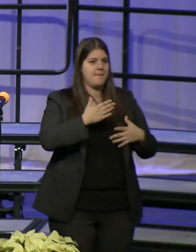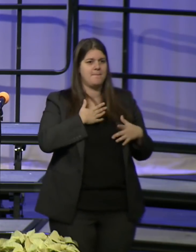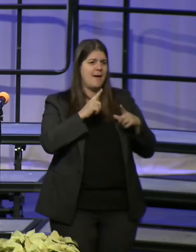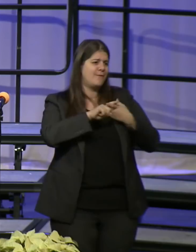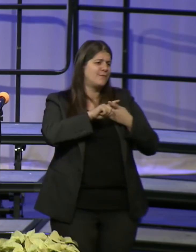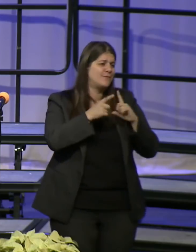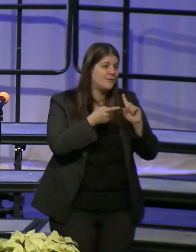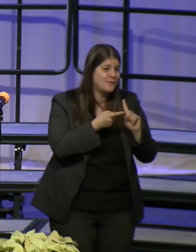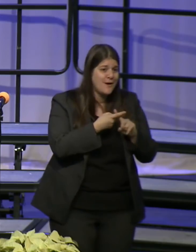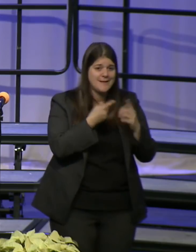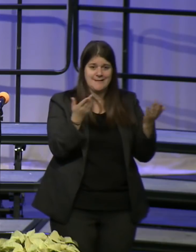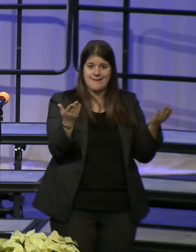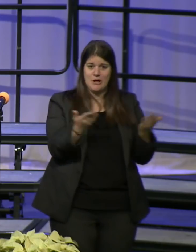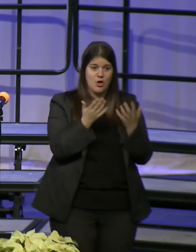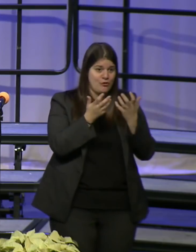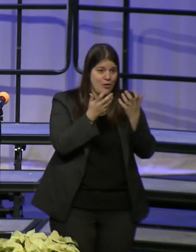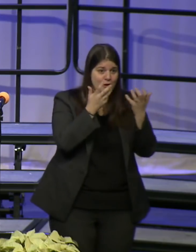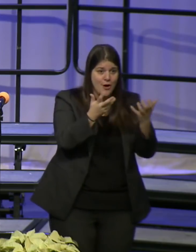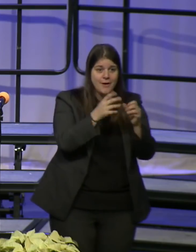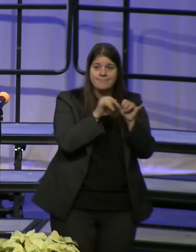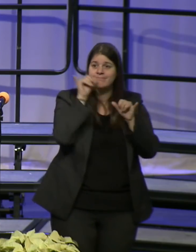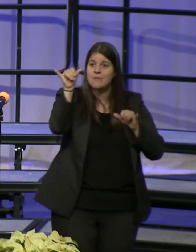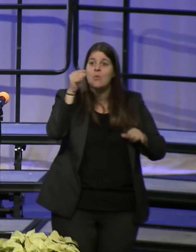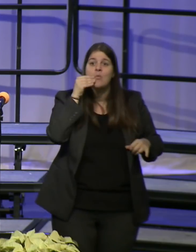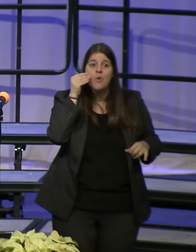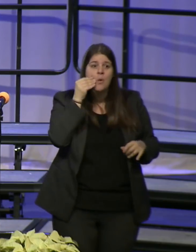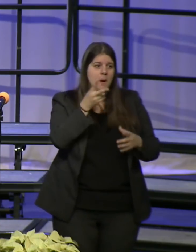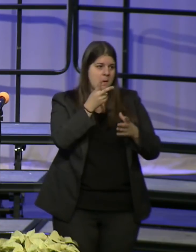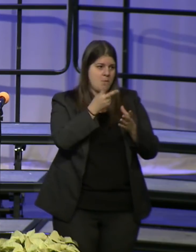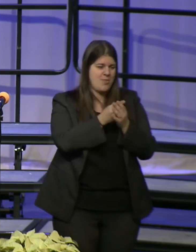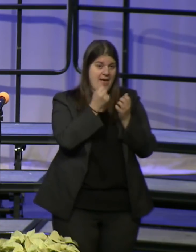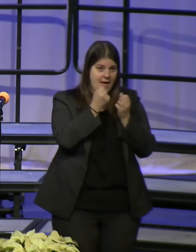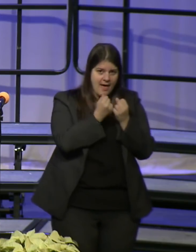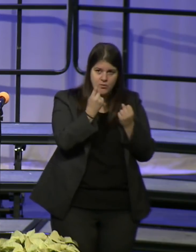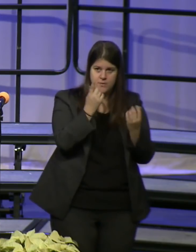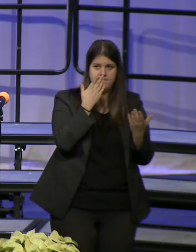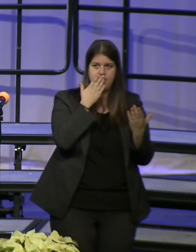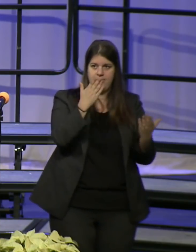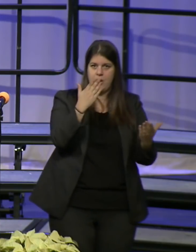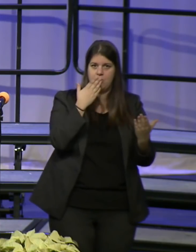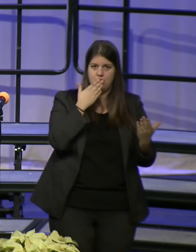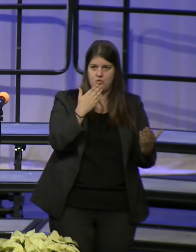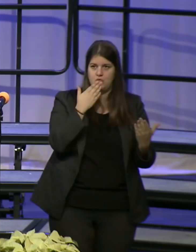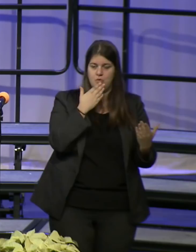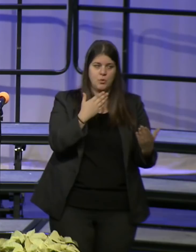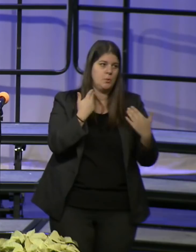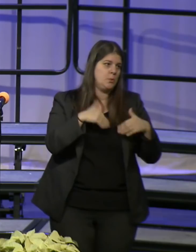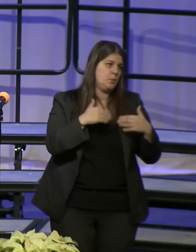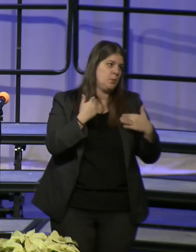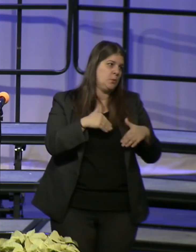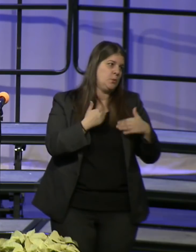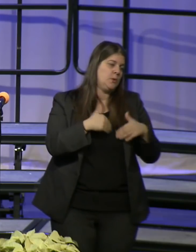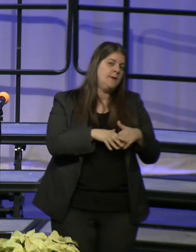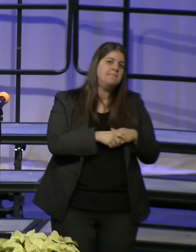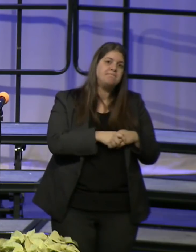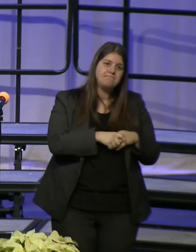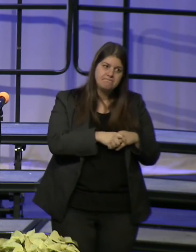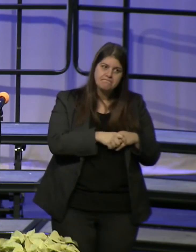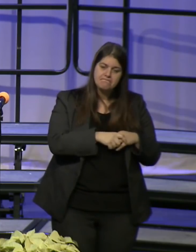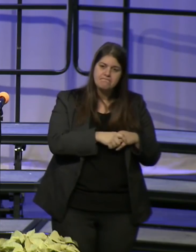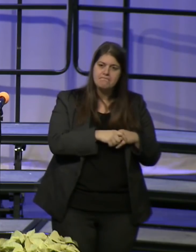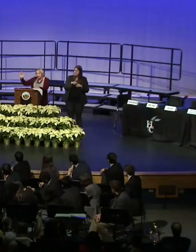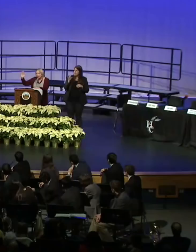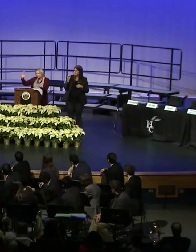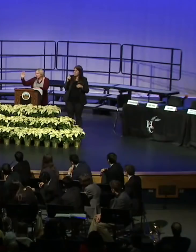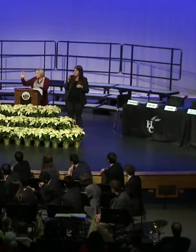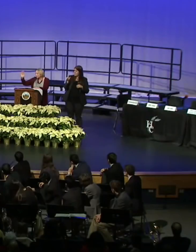the audience and elsewhere, you have my enduring gratitude. And in Opel's